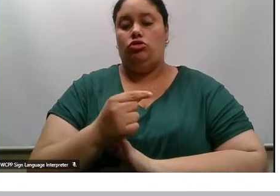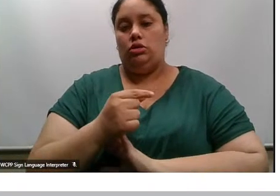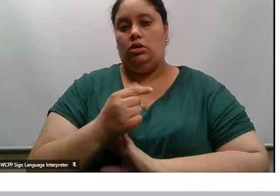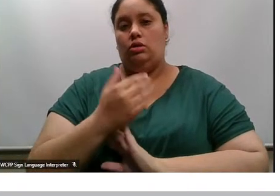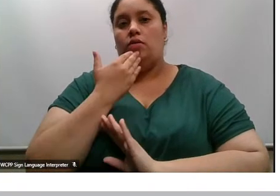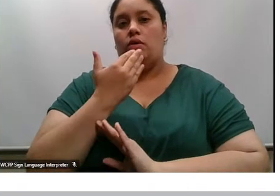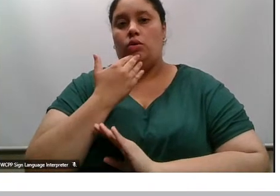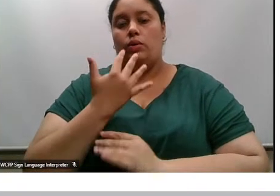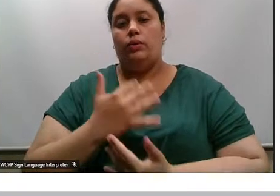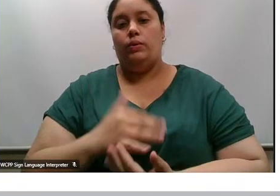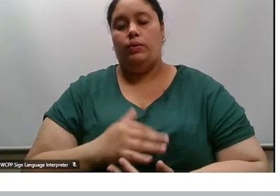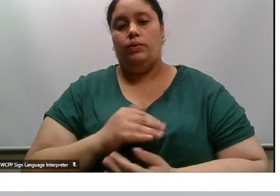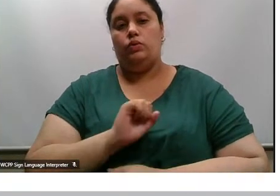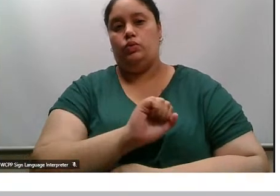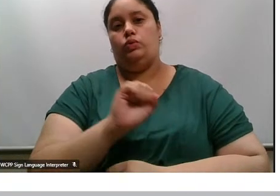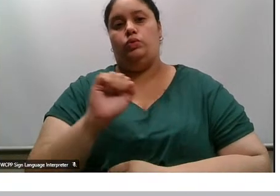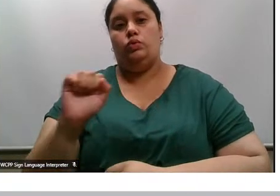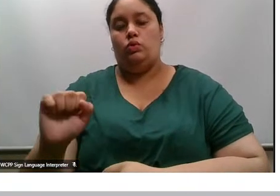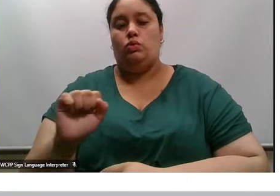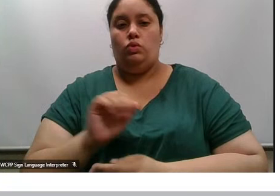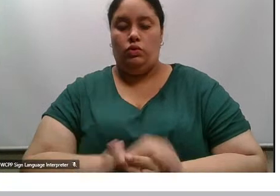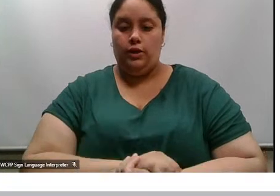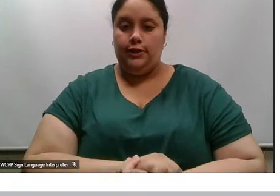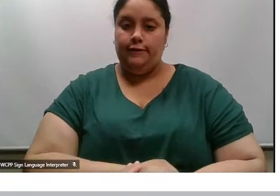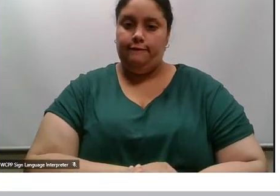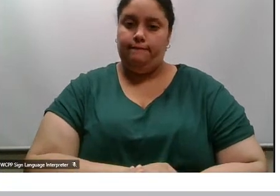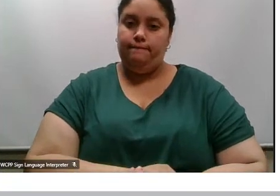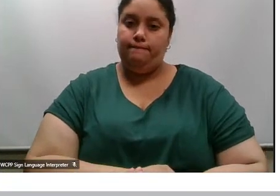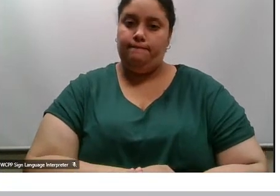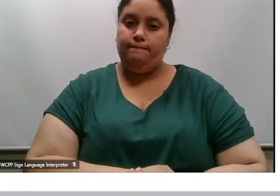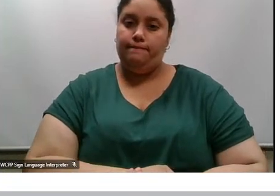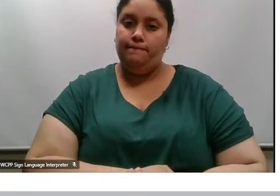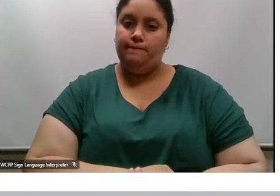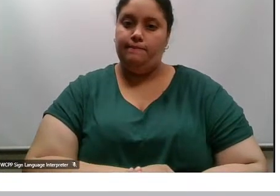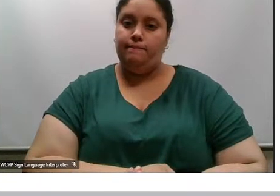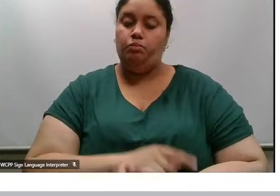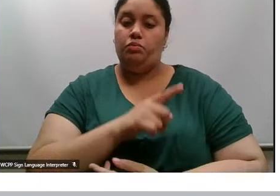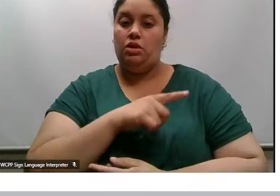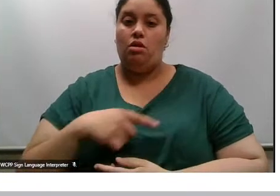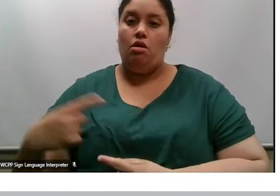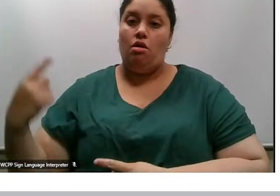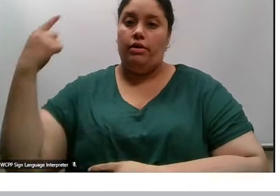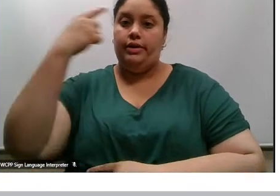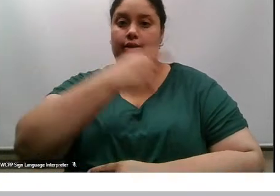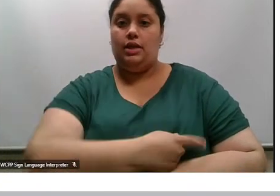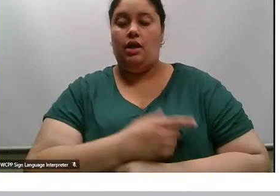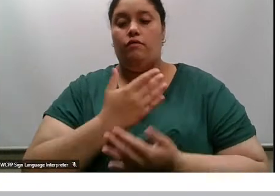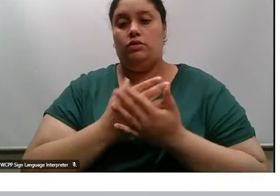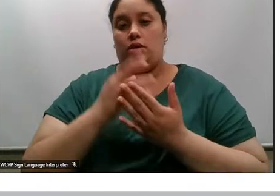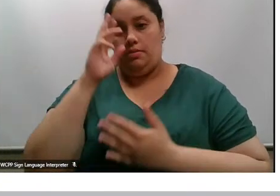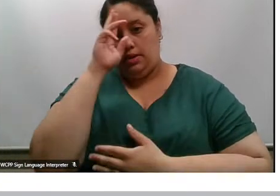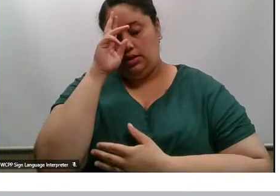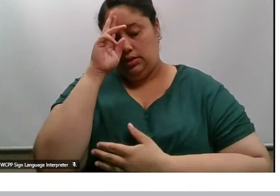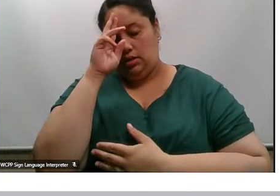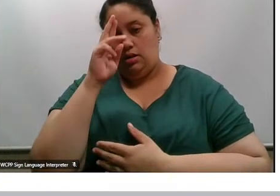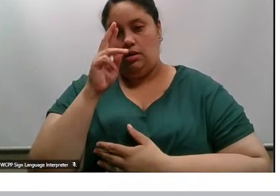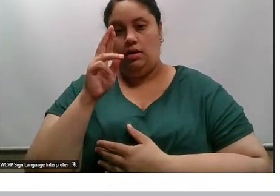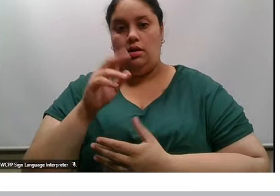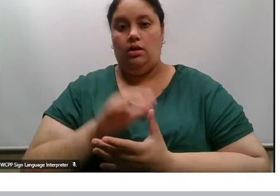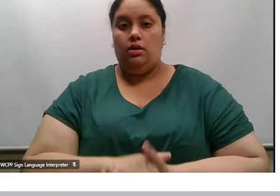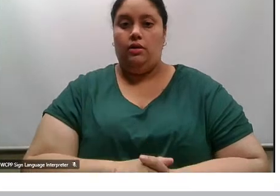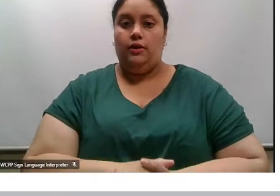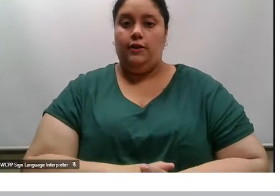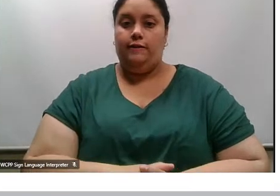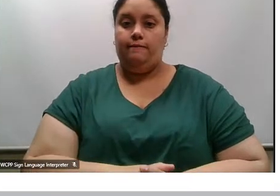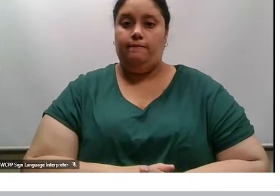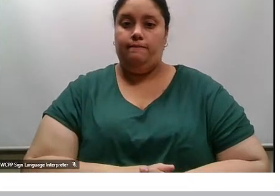you very much for that. It's been a long day, and then when they, for some reason, they've put up the